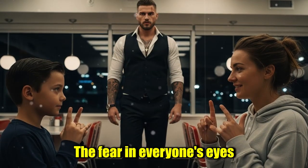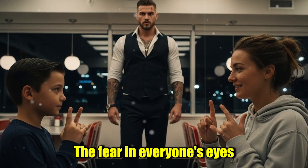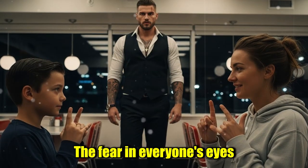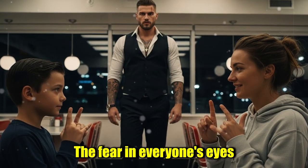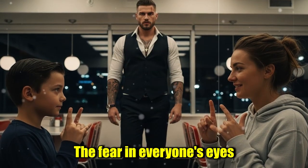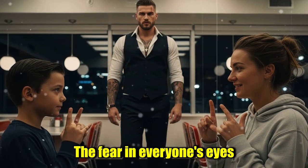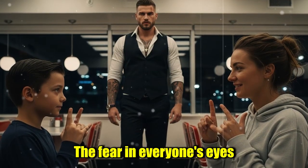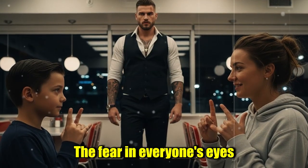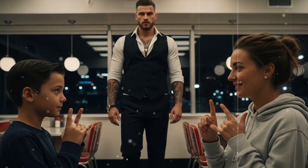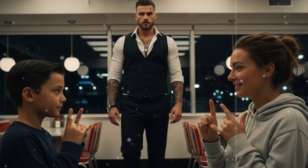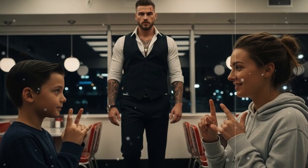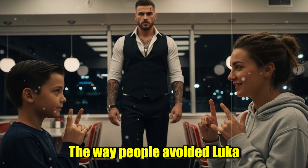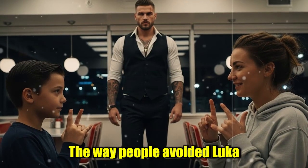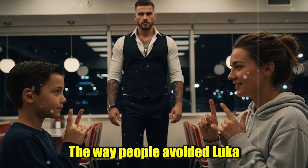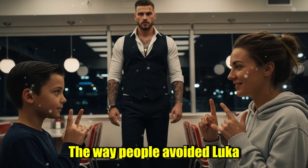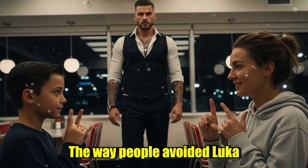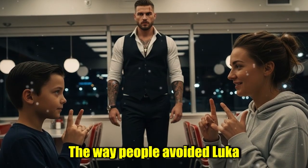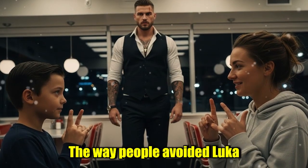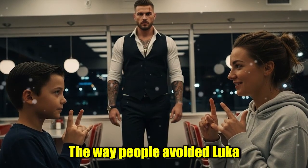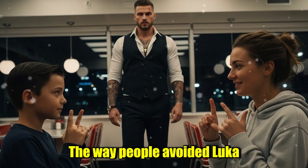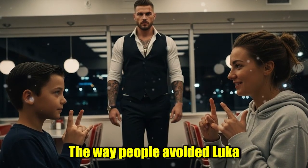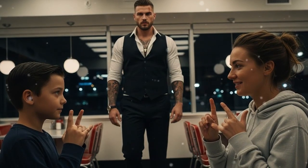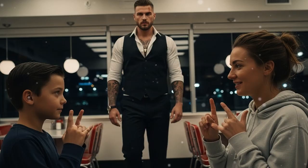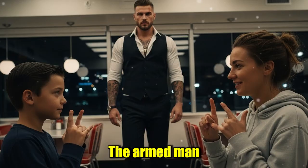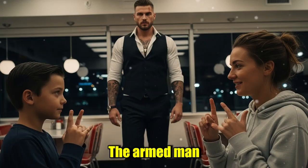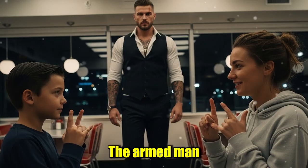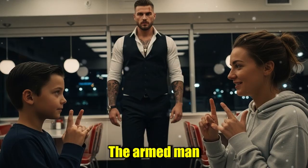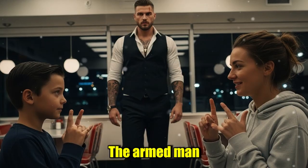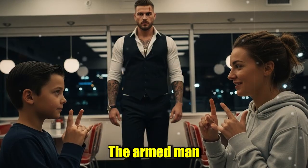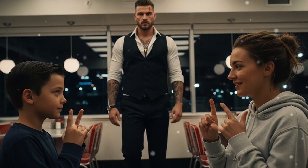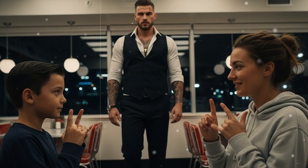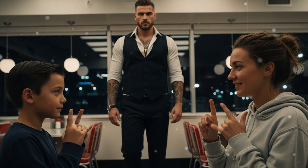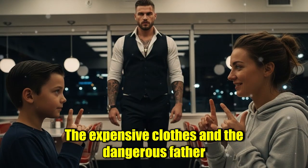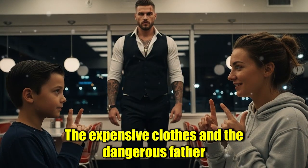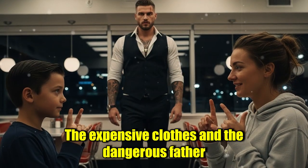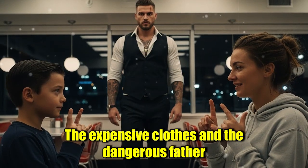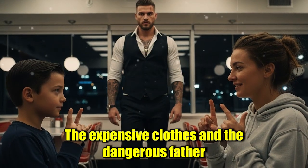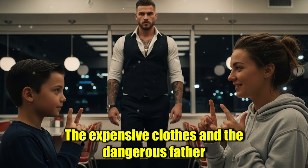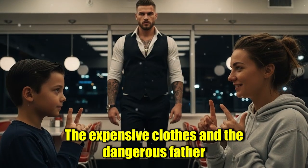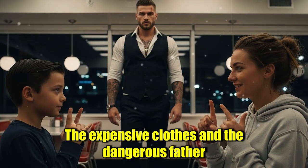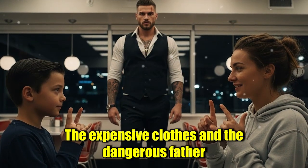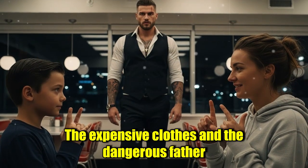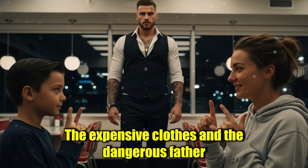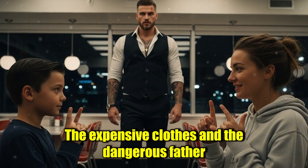in everyone's eyes. The way people avoided Luca. The armed men. The expensive clothes and the dangerous